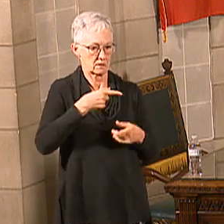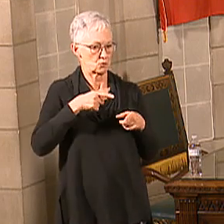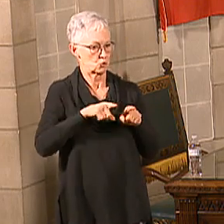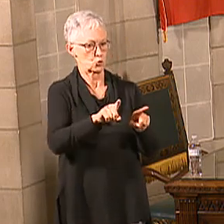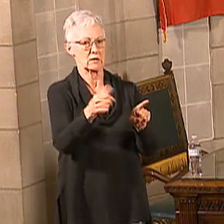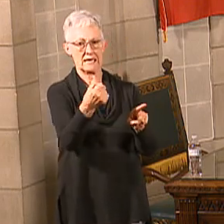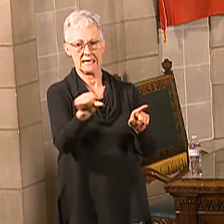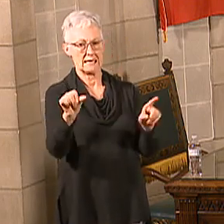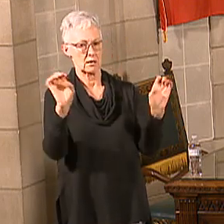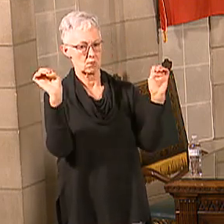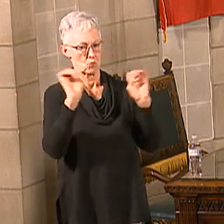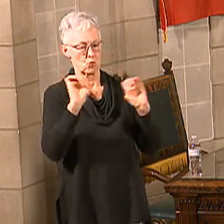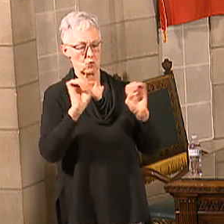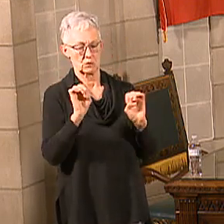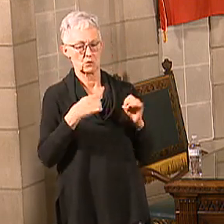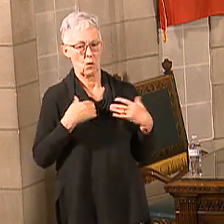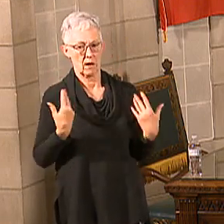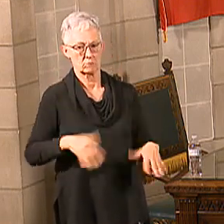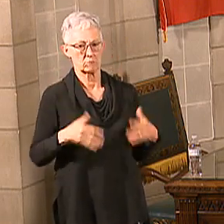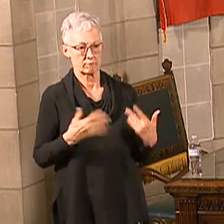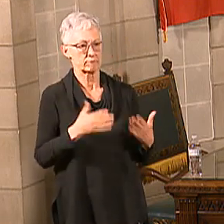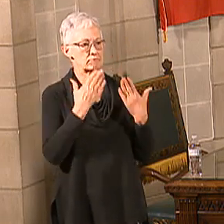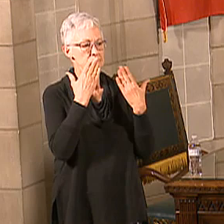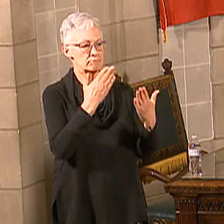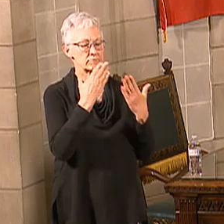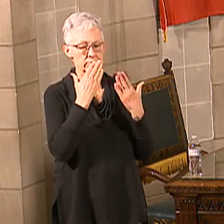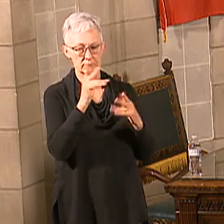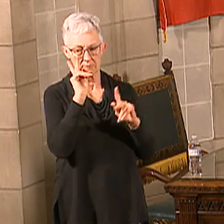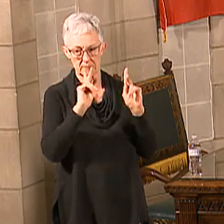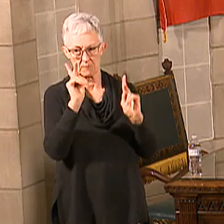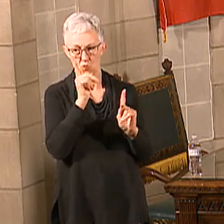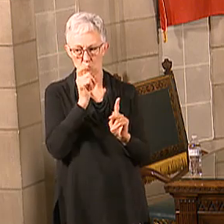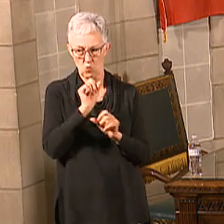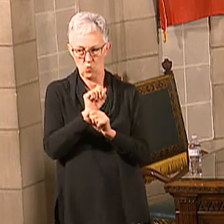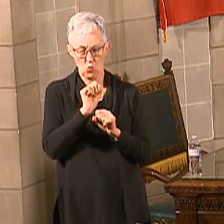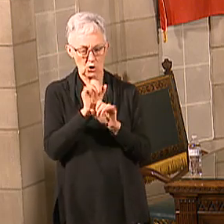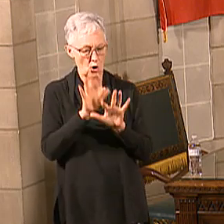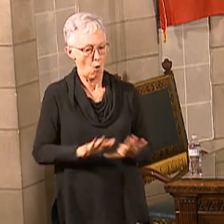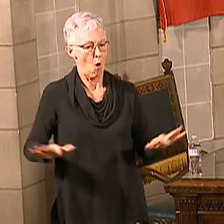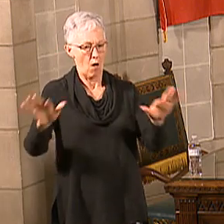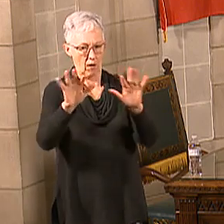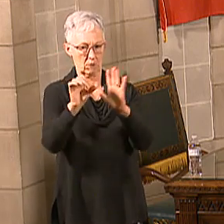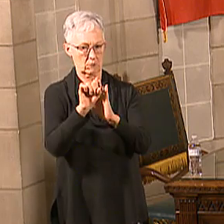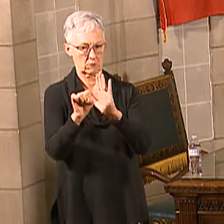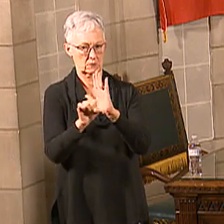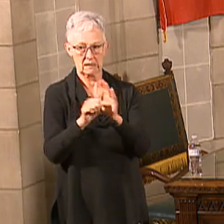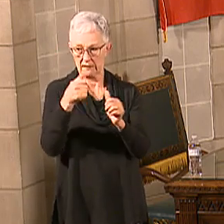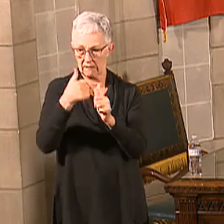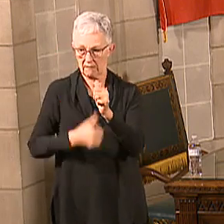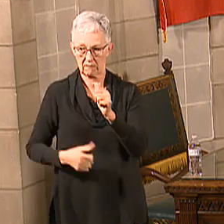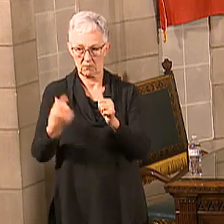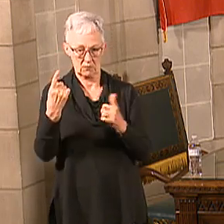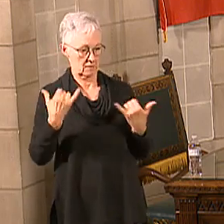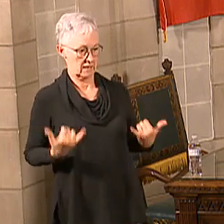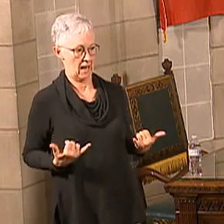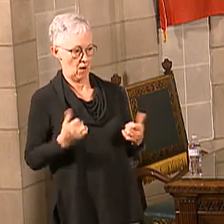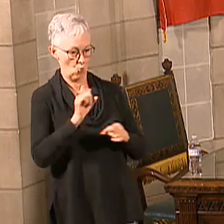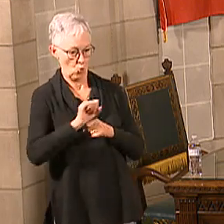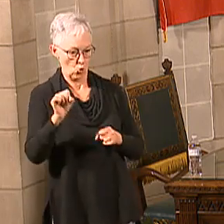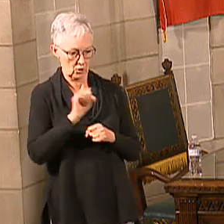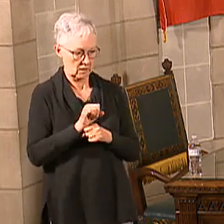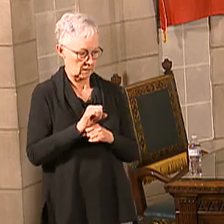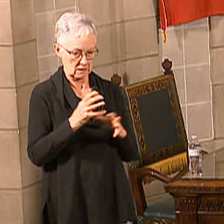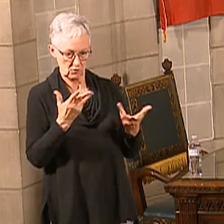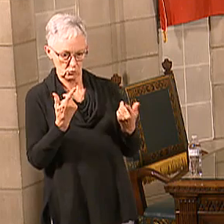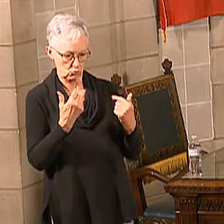of thanks to those individuals who are working across the state in those collaboratives, because they are working overtime to figure out what the needs of their communities are and how